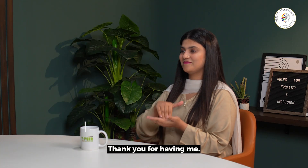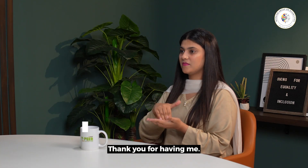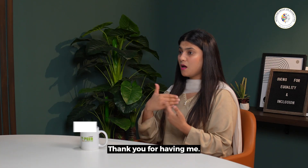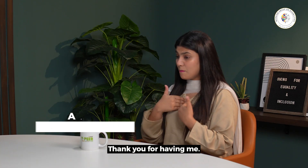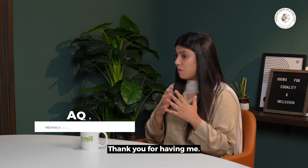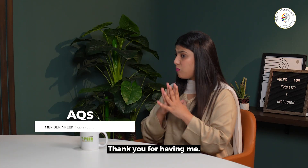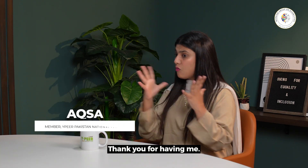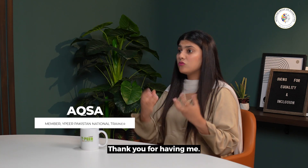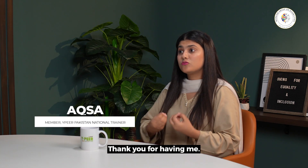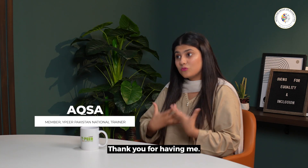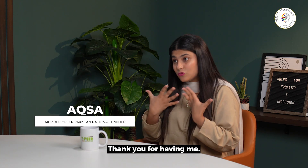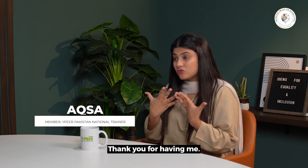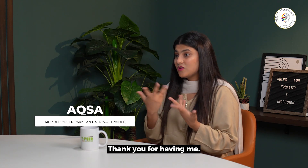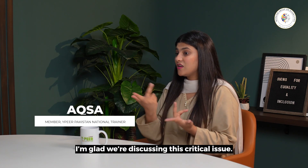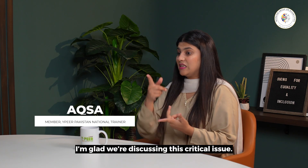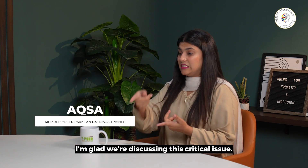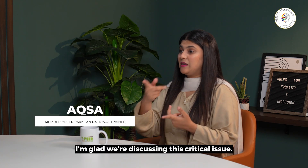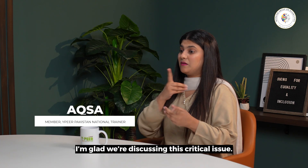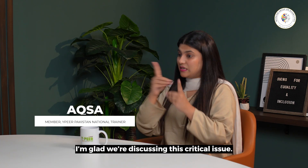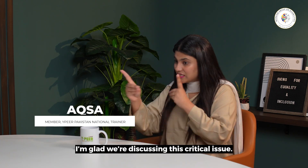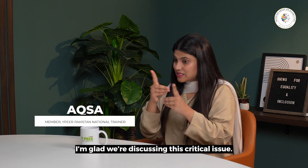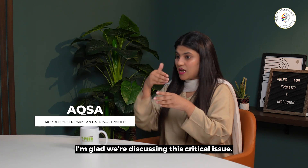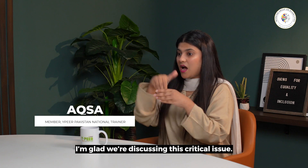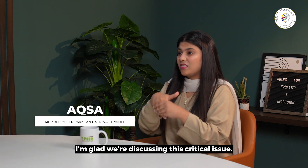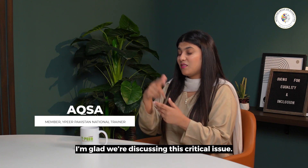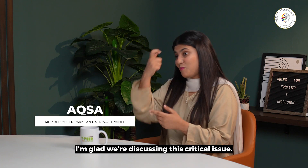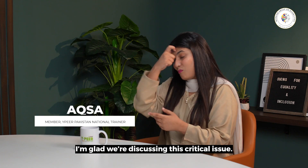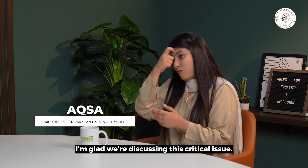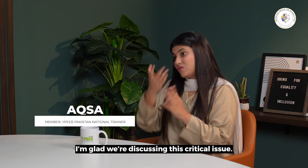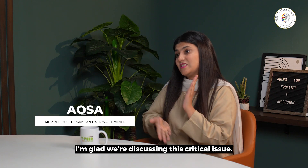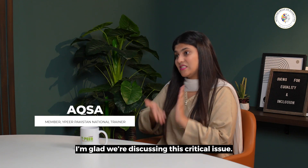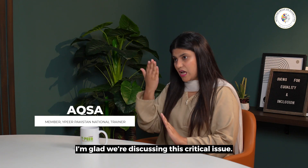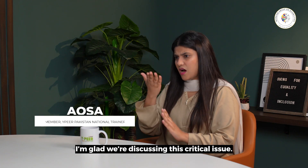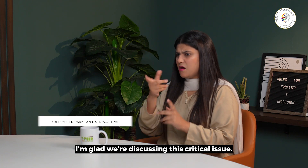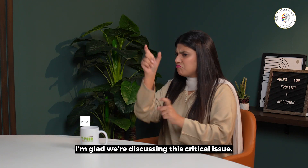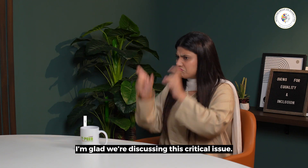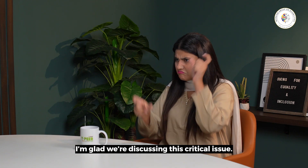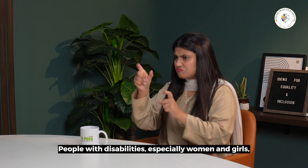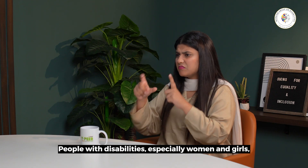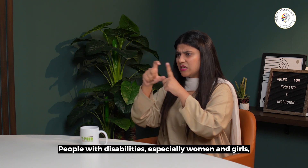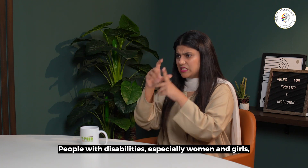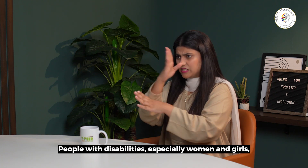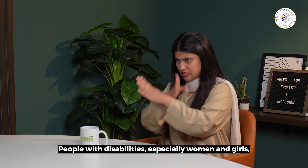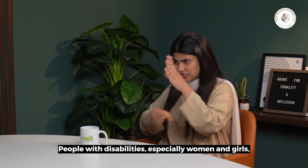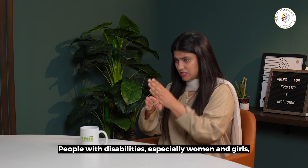Thank you for having me. I'm glad we are discussing this critical issue. People with